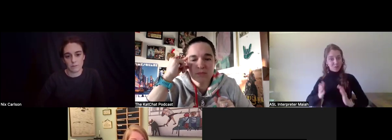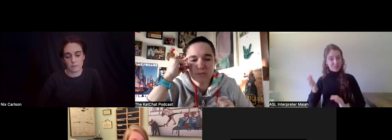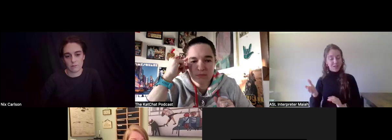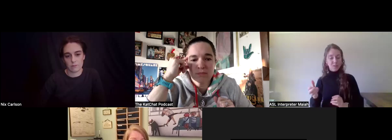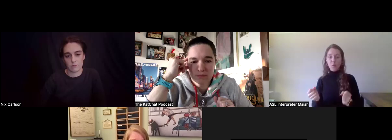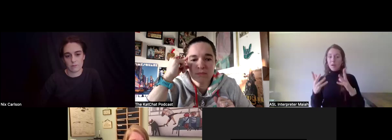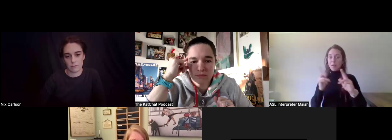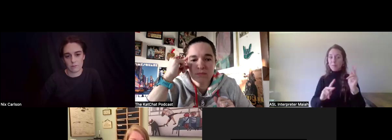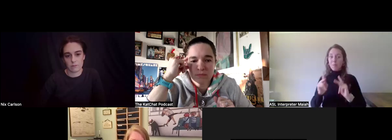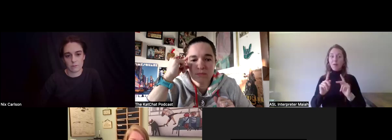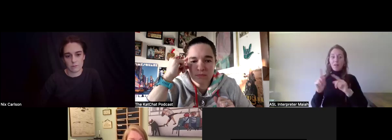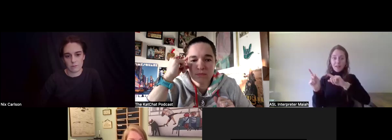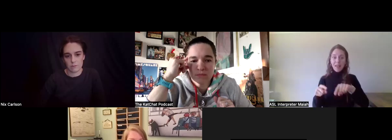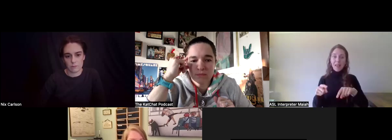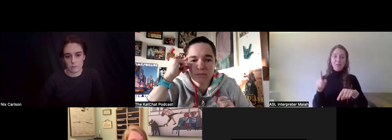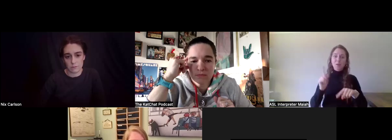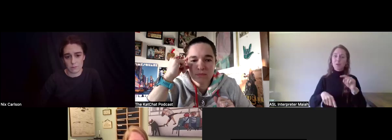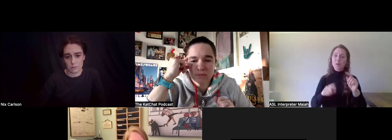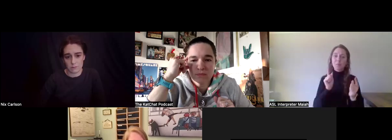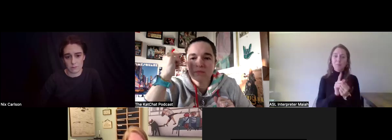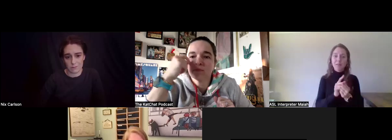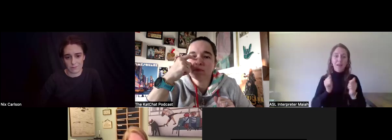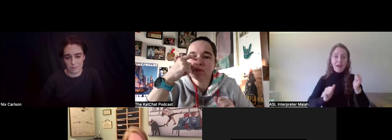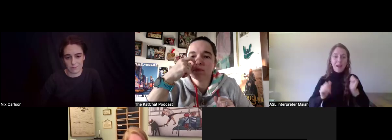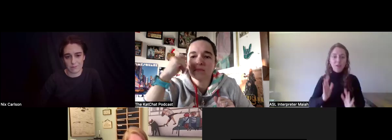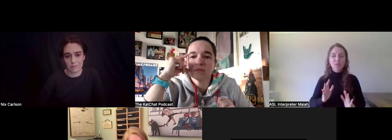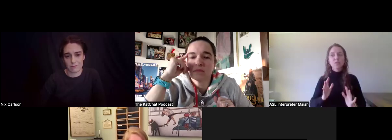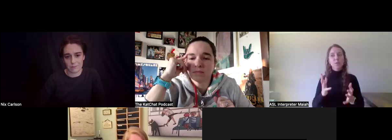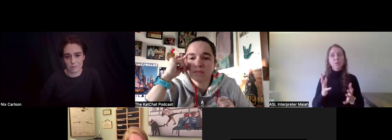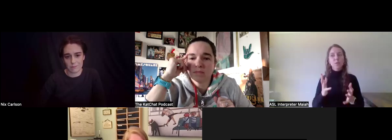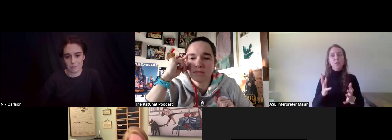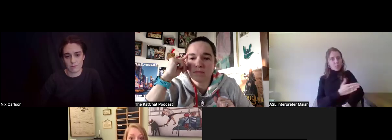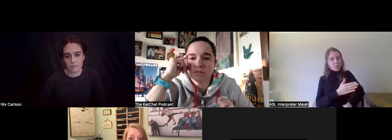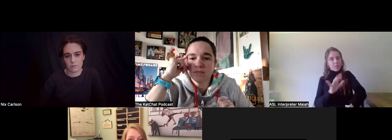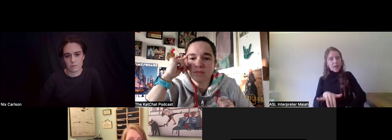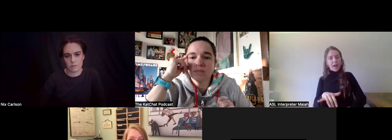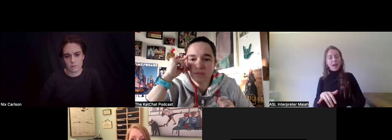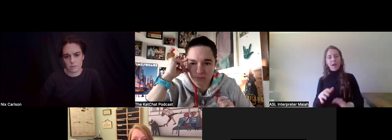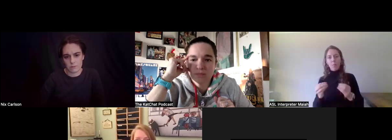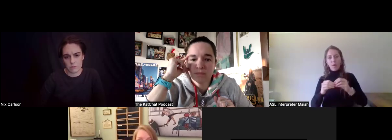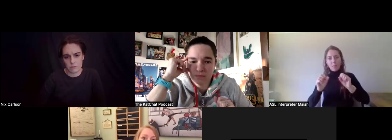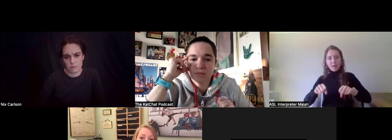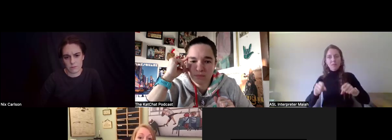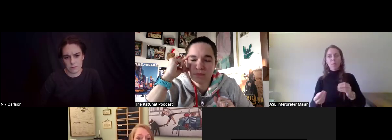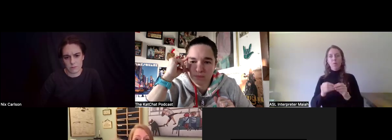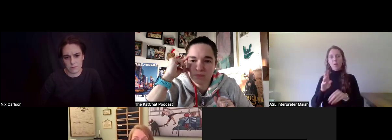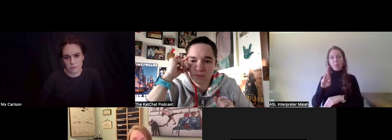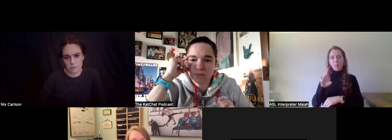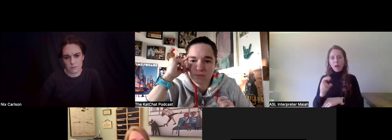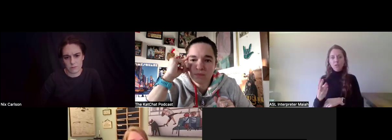and were not able to, right? So we're looking at how do we make that more possible. more brunches, more meals